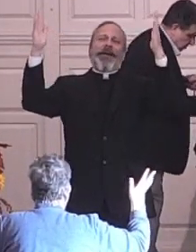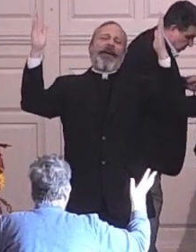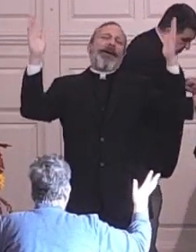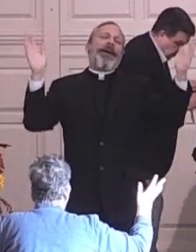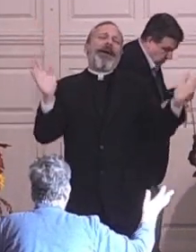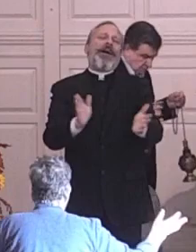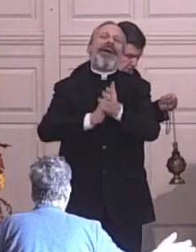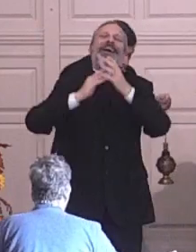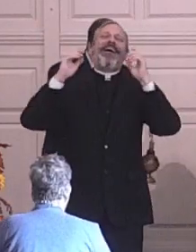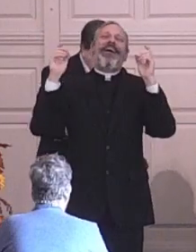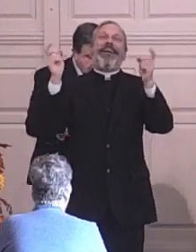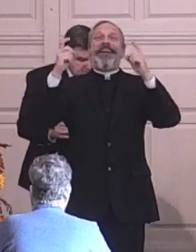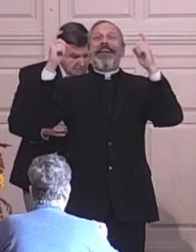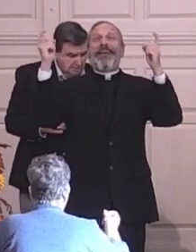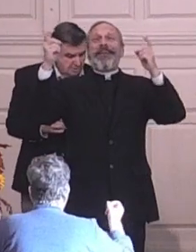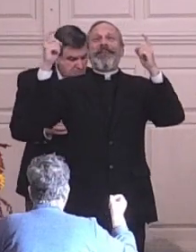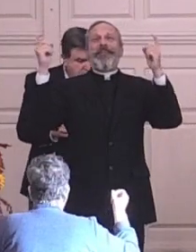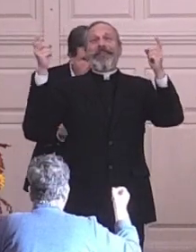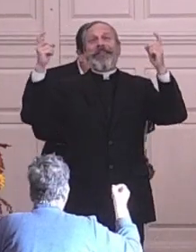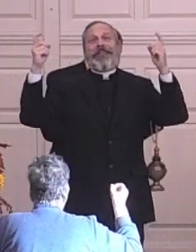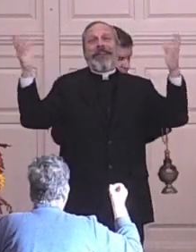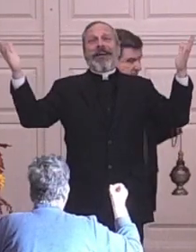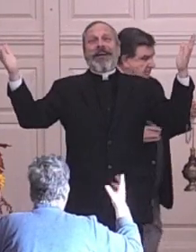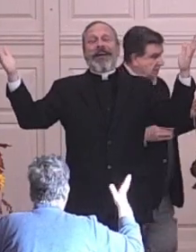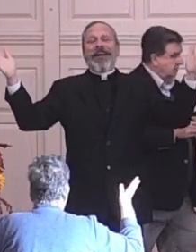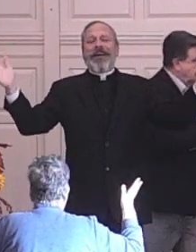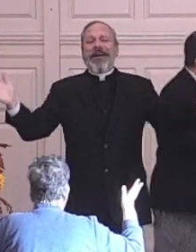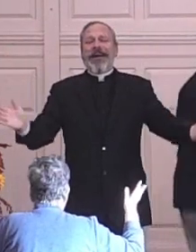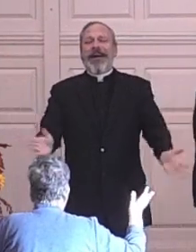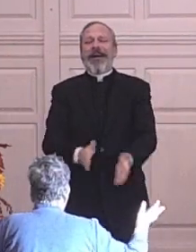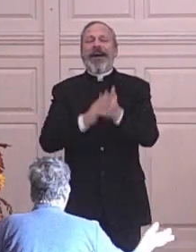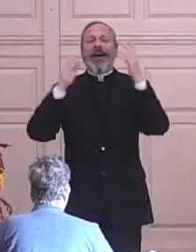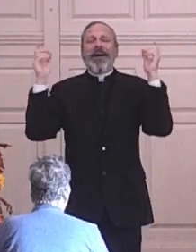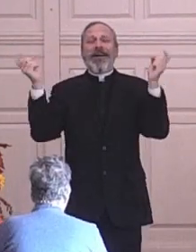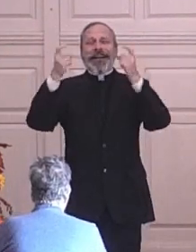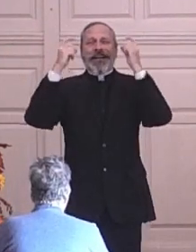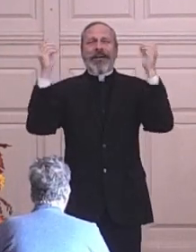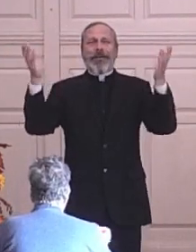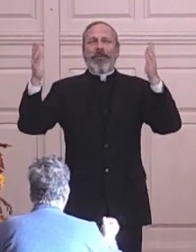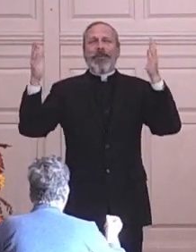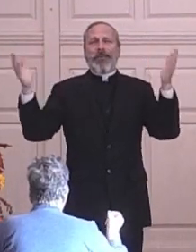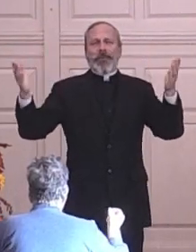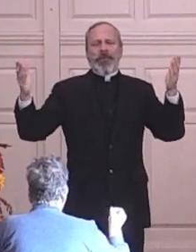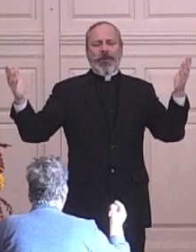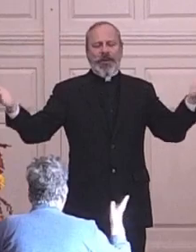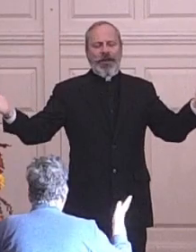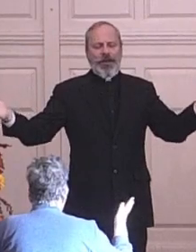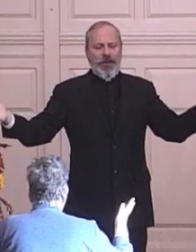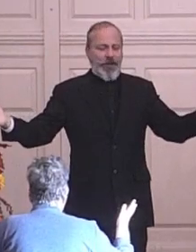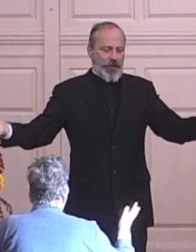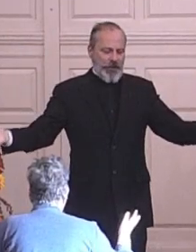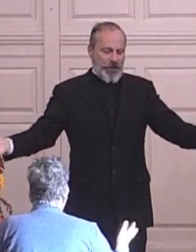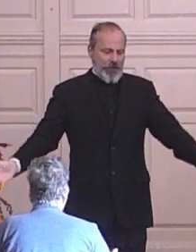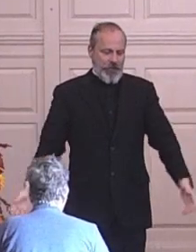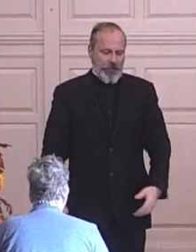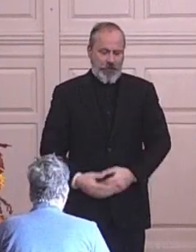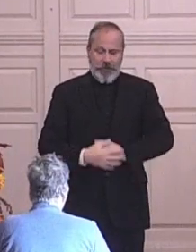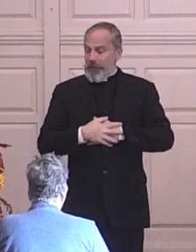alleluia. Alleluia, alleluia,